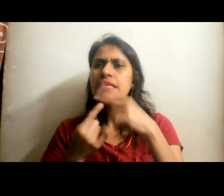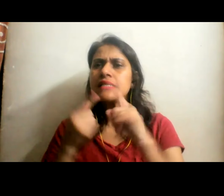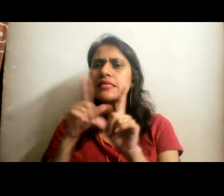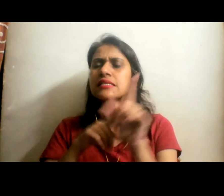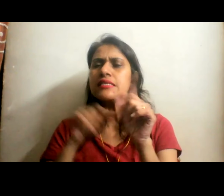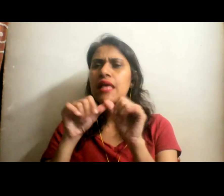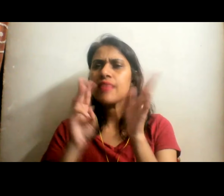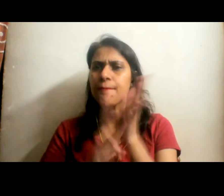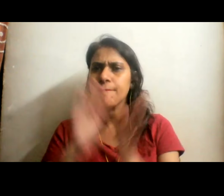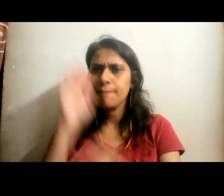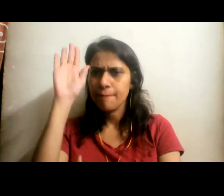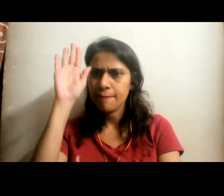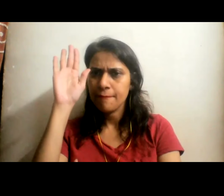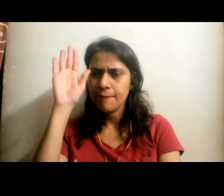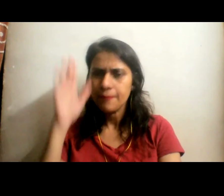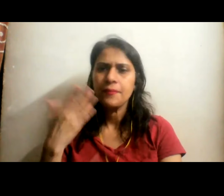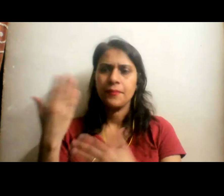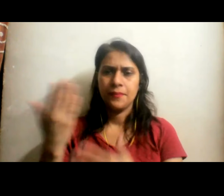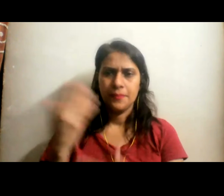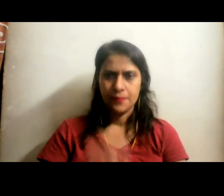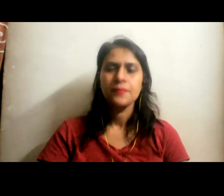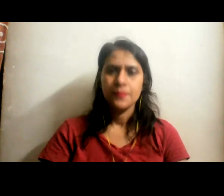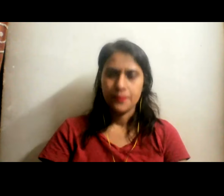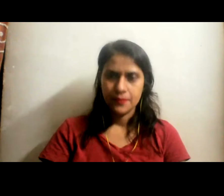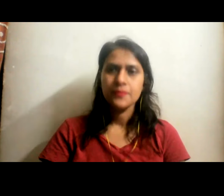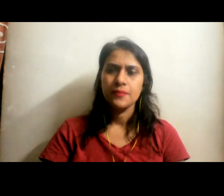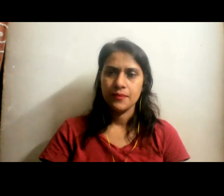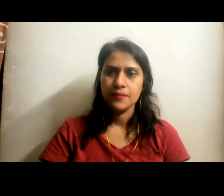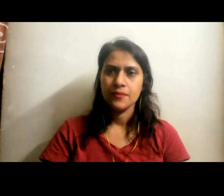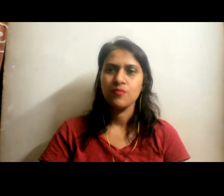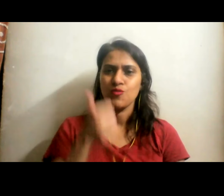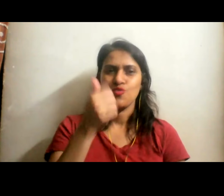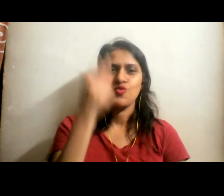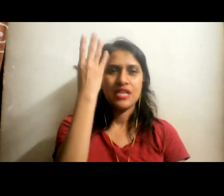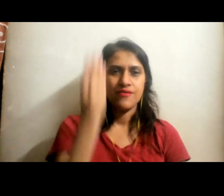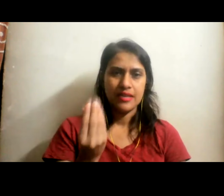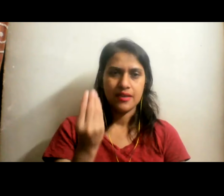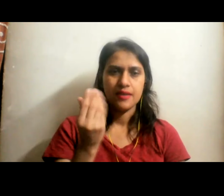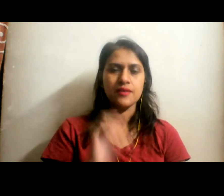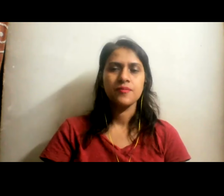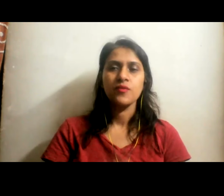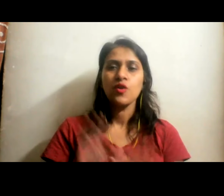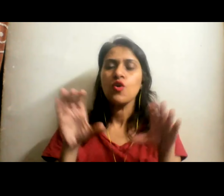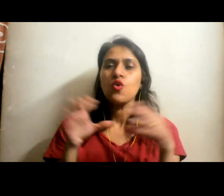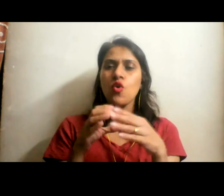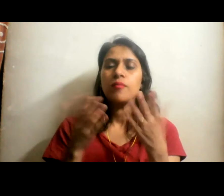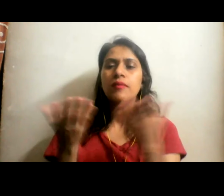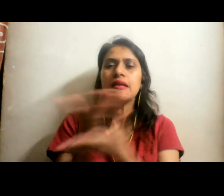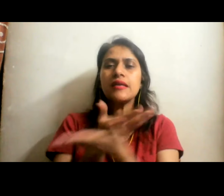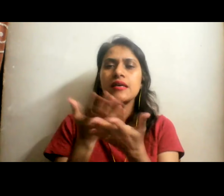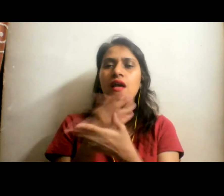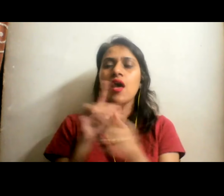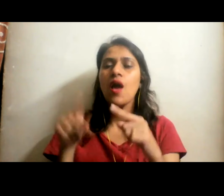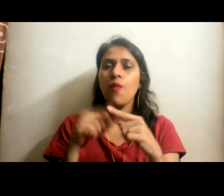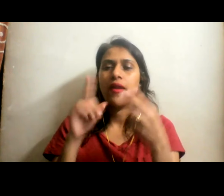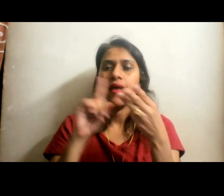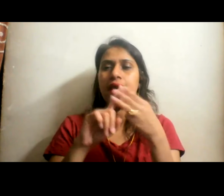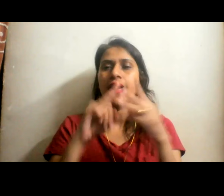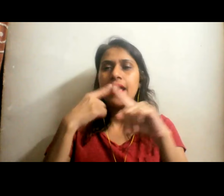Please. Yes. Yes, ma'am. Good evening. Our group discussion was on explanatory